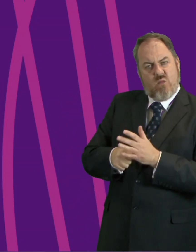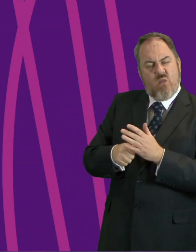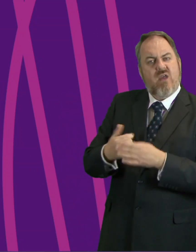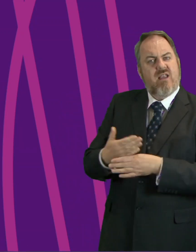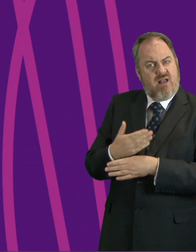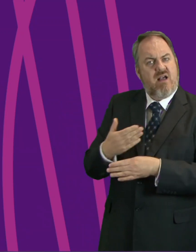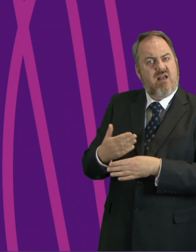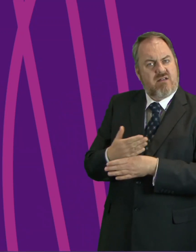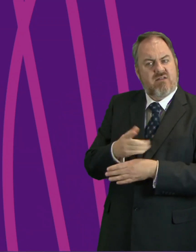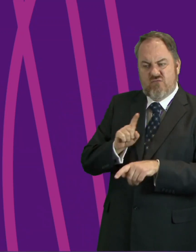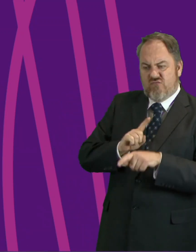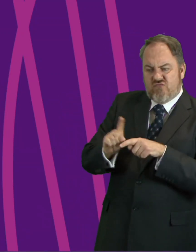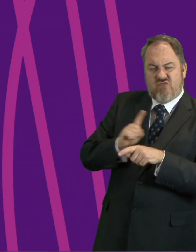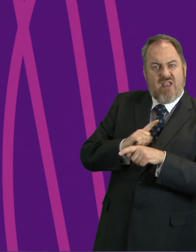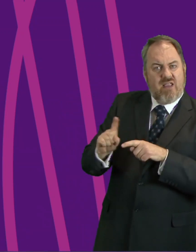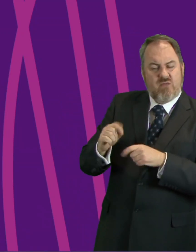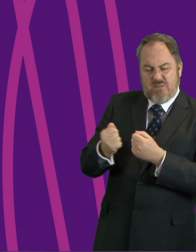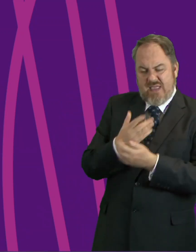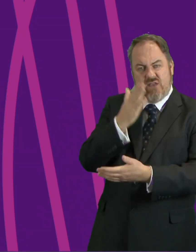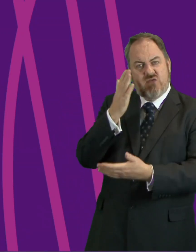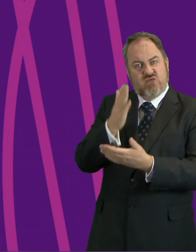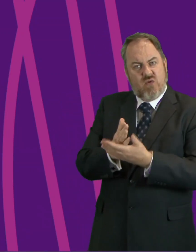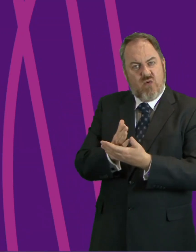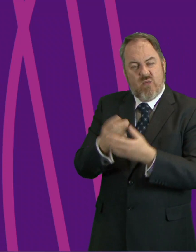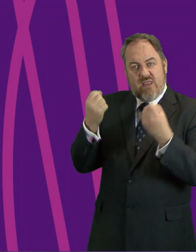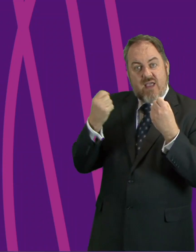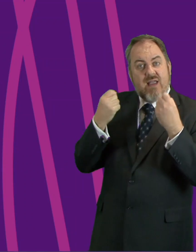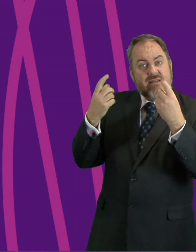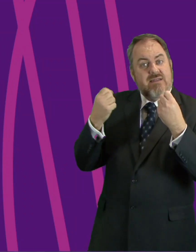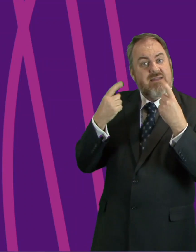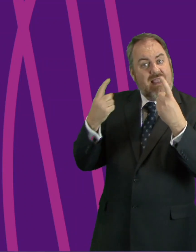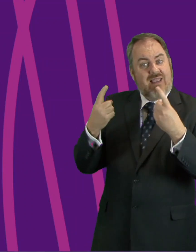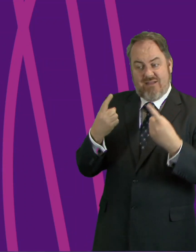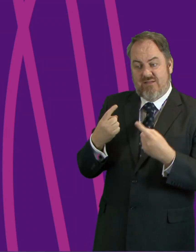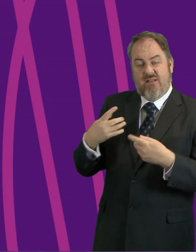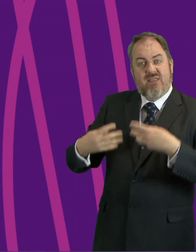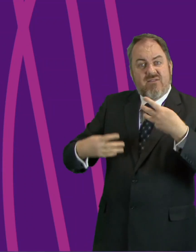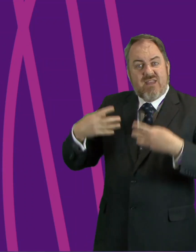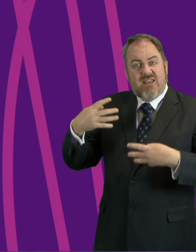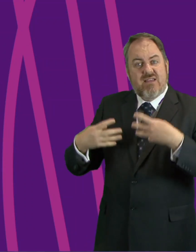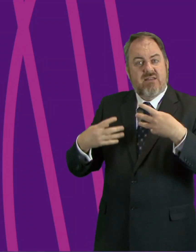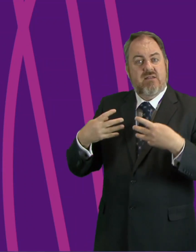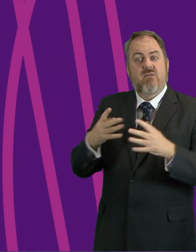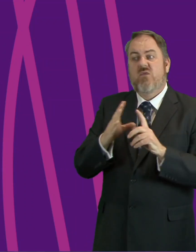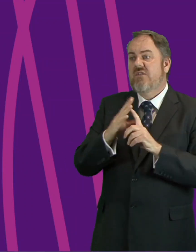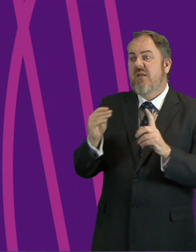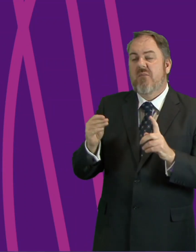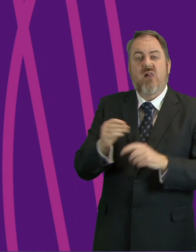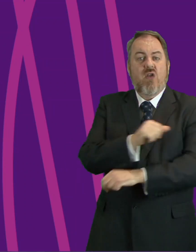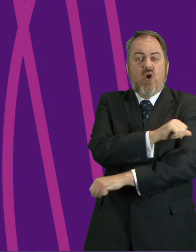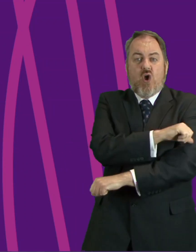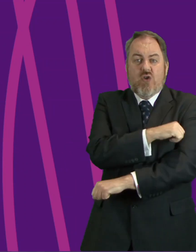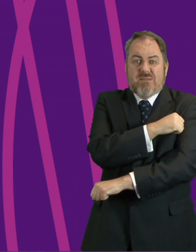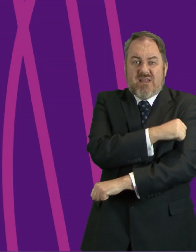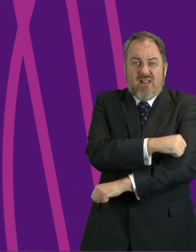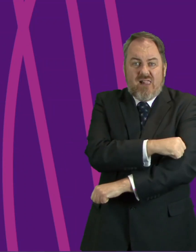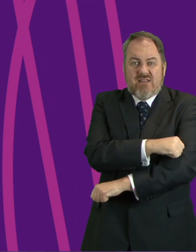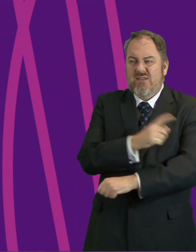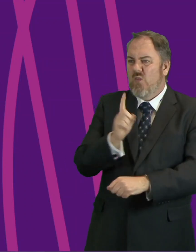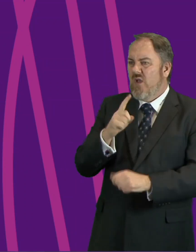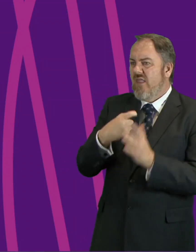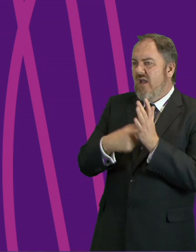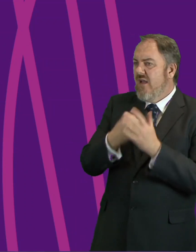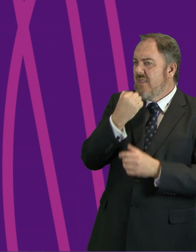more detail, just as there is work ongoing to understand that in other institutional settings, like hospitals, for example. So, you know, I am